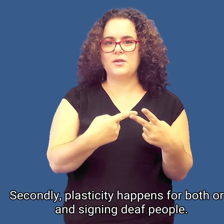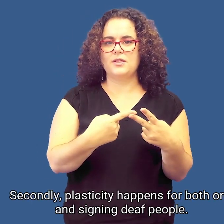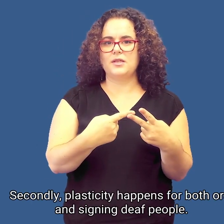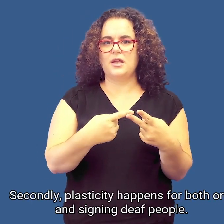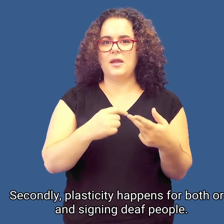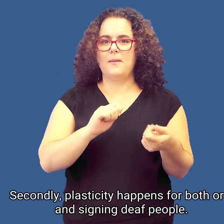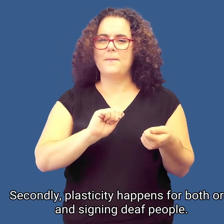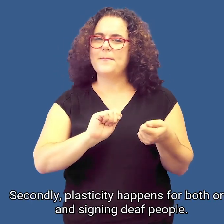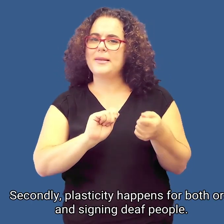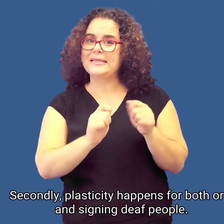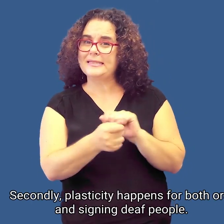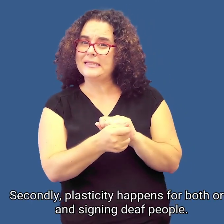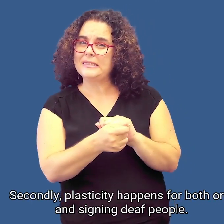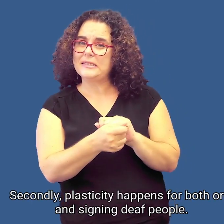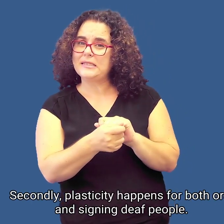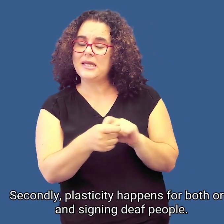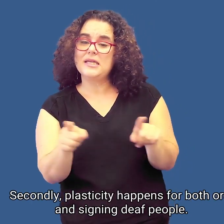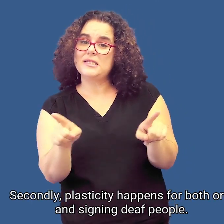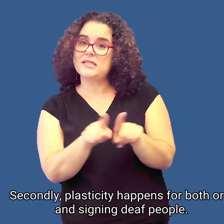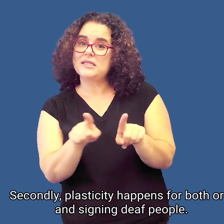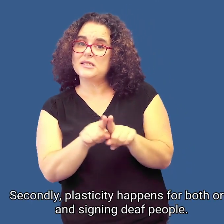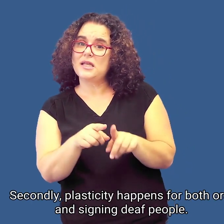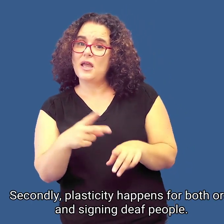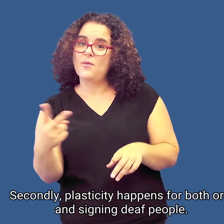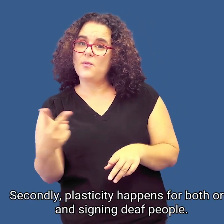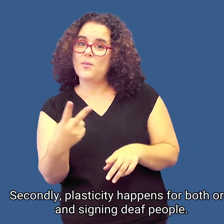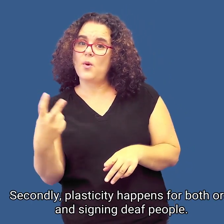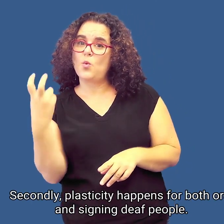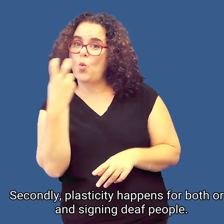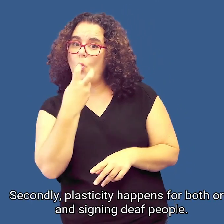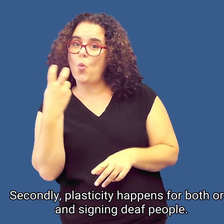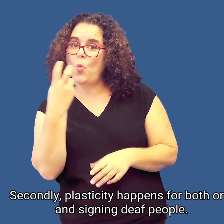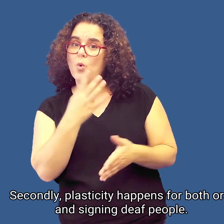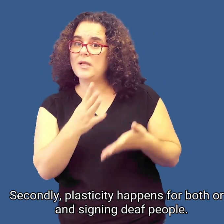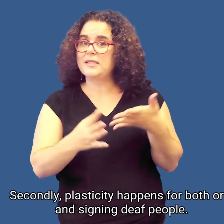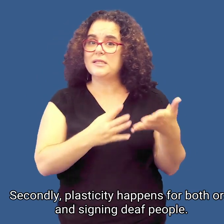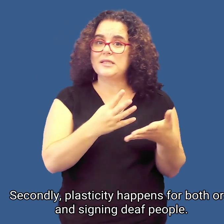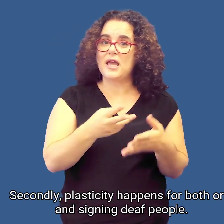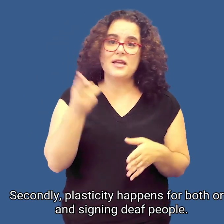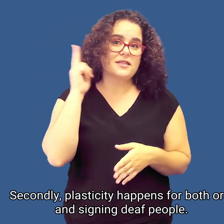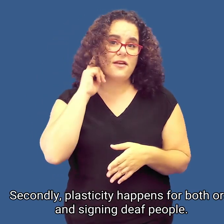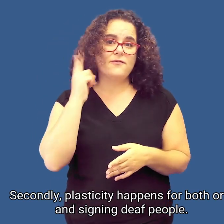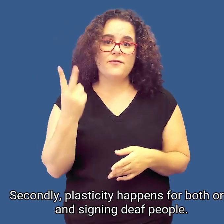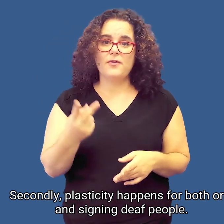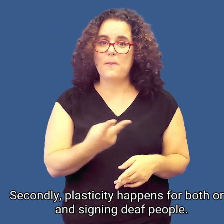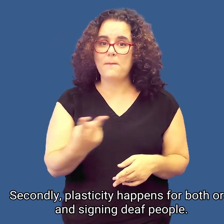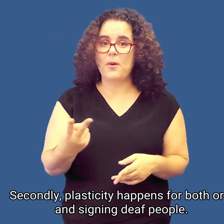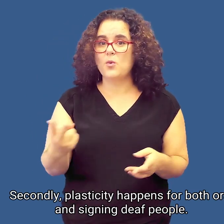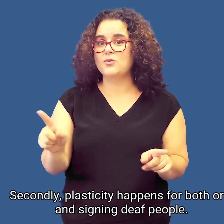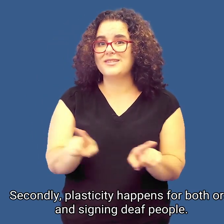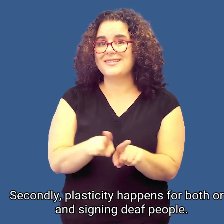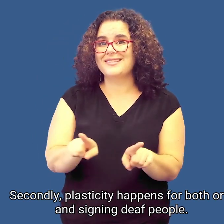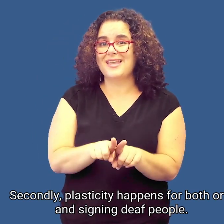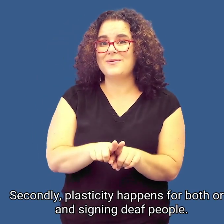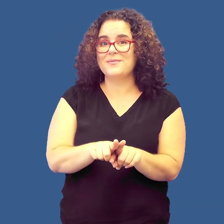Secondly, plasticity happens for both oral and signing deaf people.